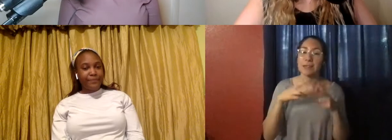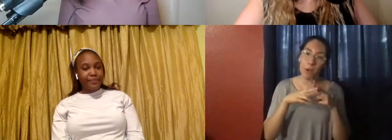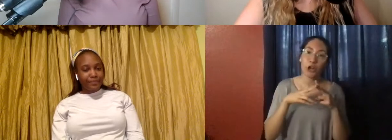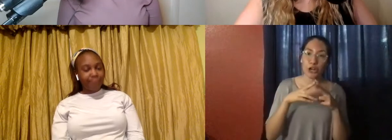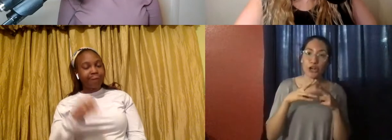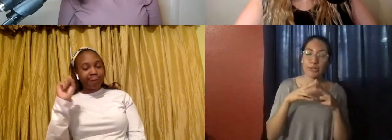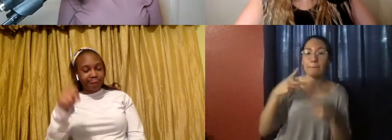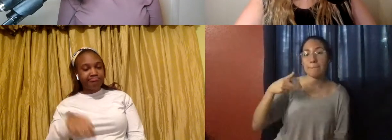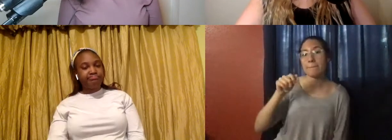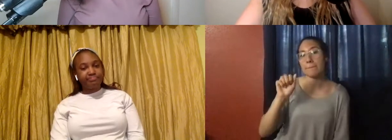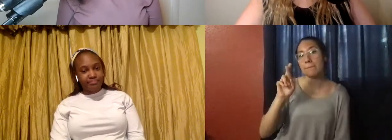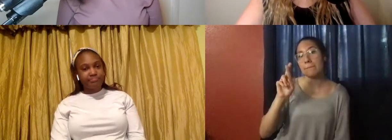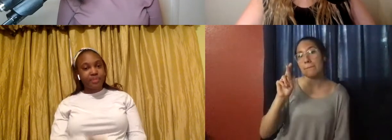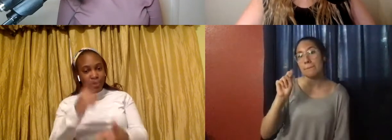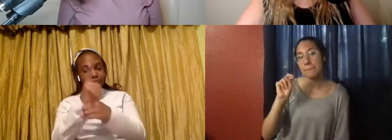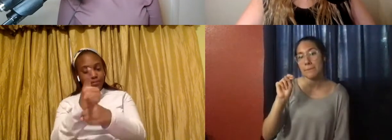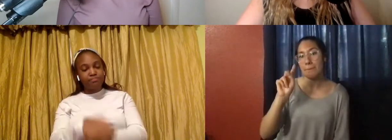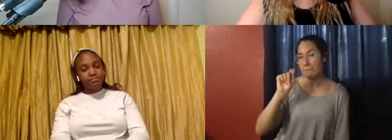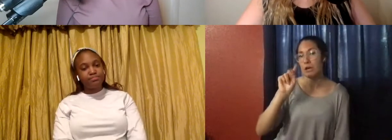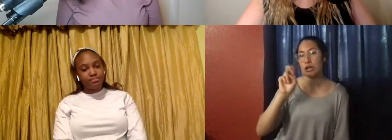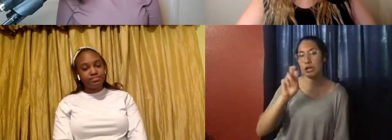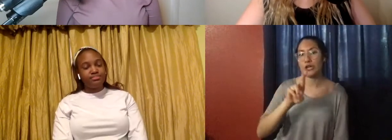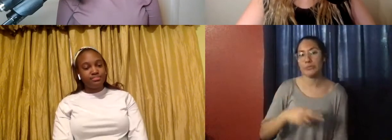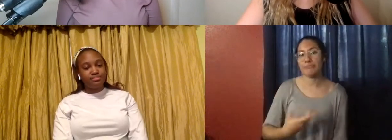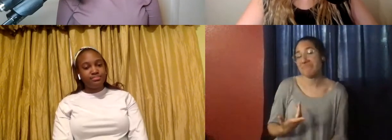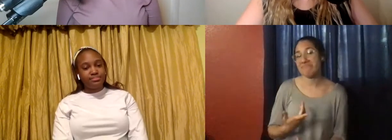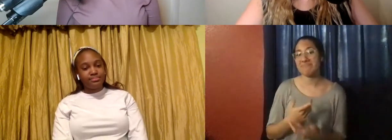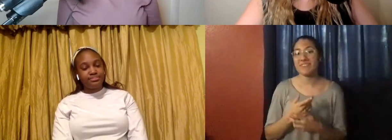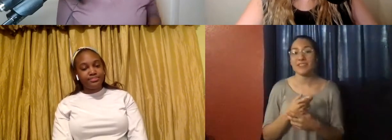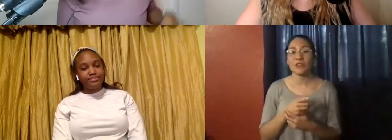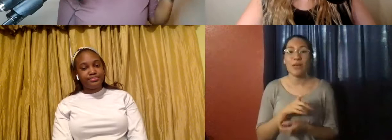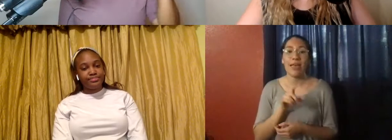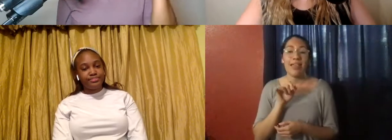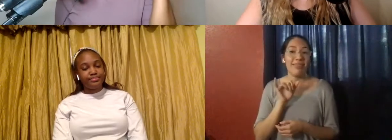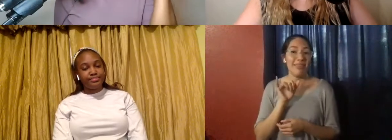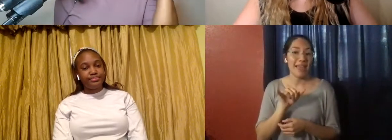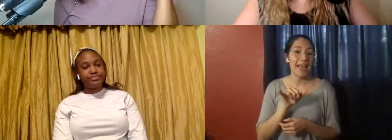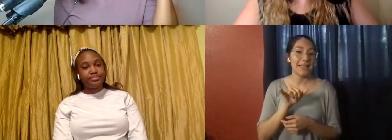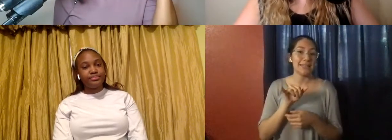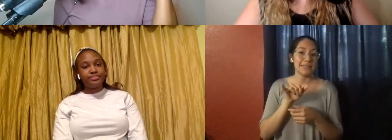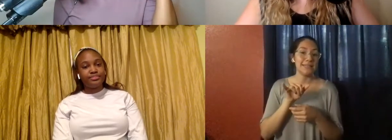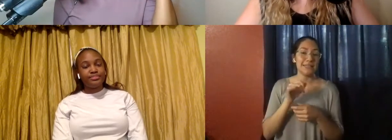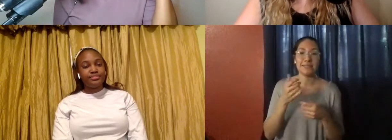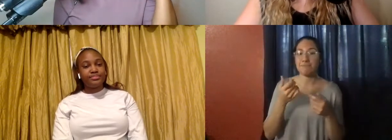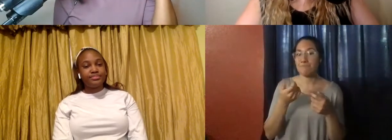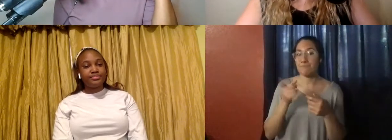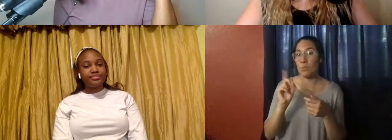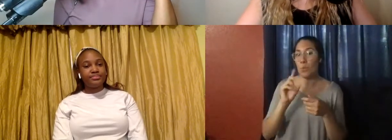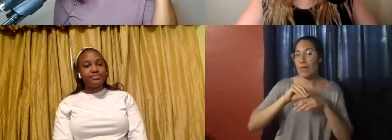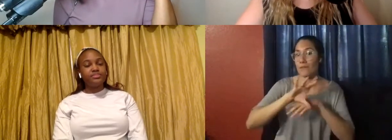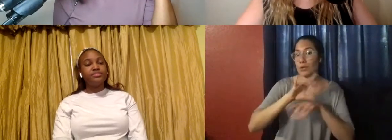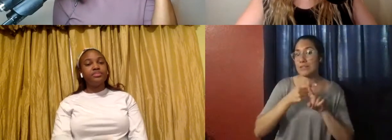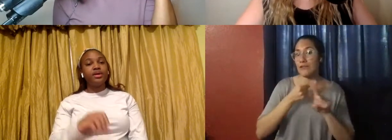the beginning. So that definitely is the top, you know, preference or top influence where that's coming from. Next one